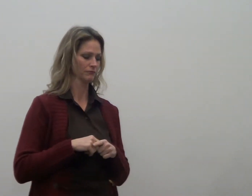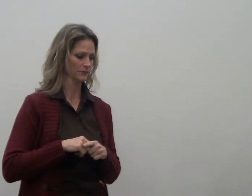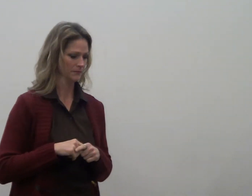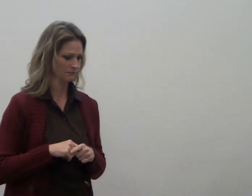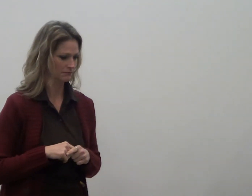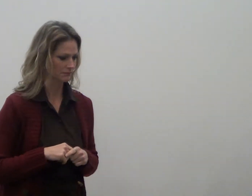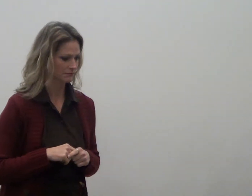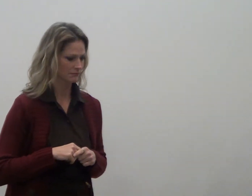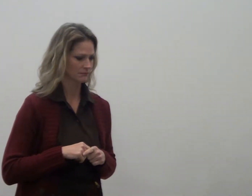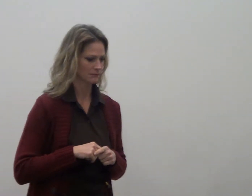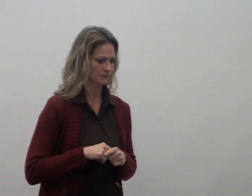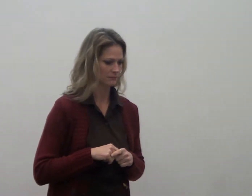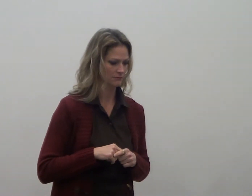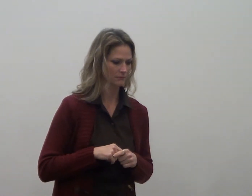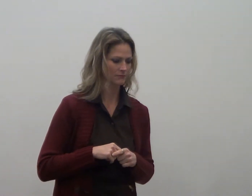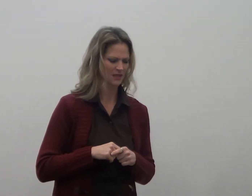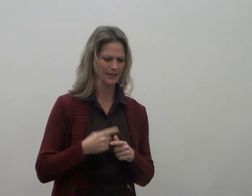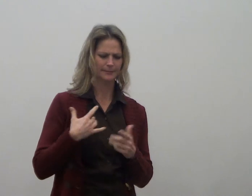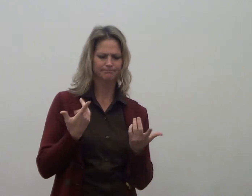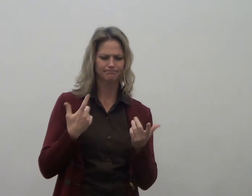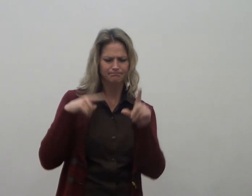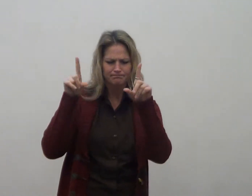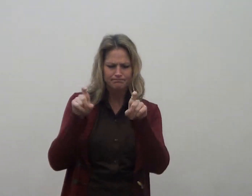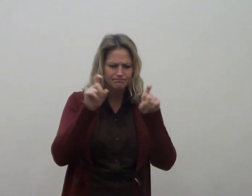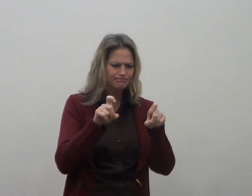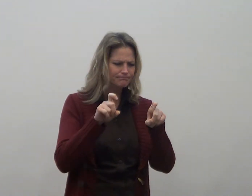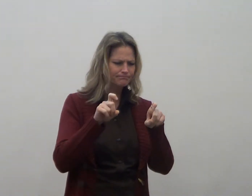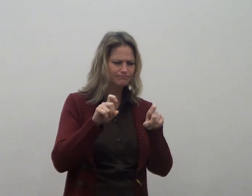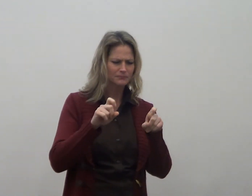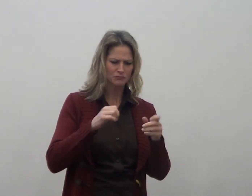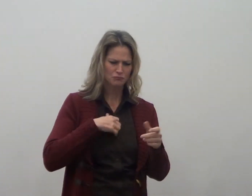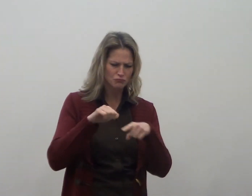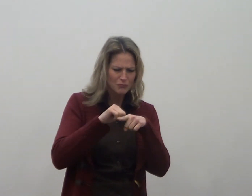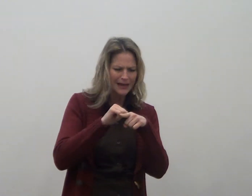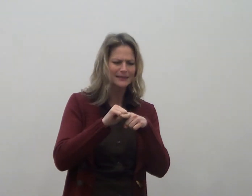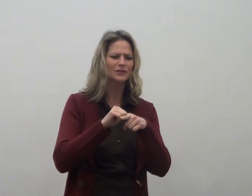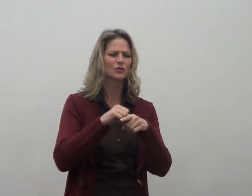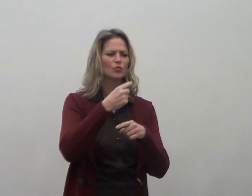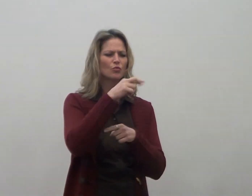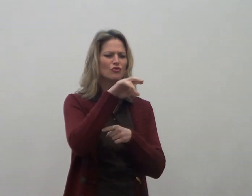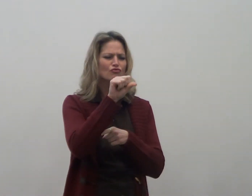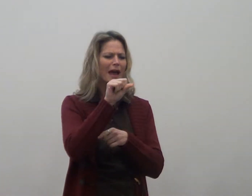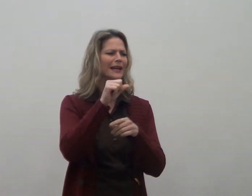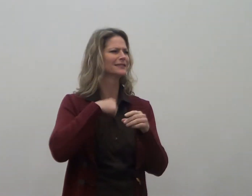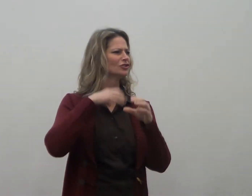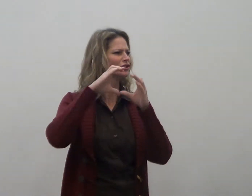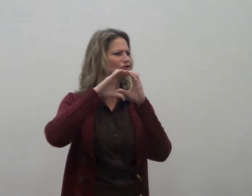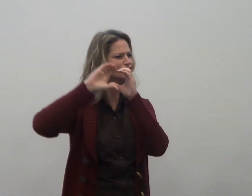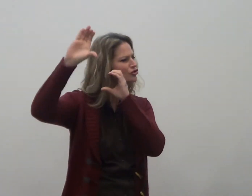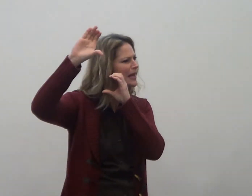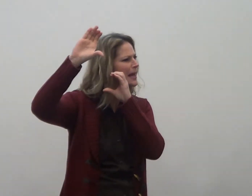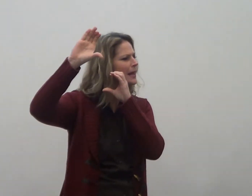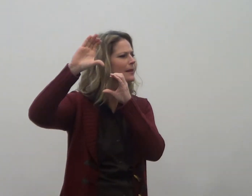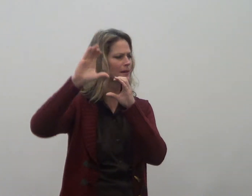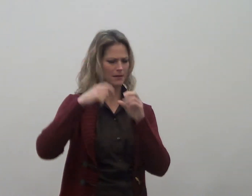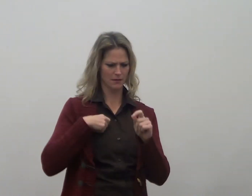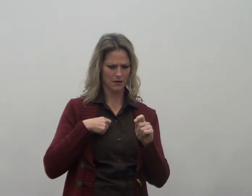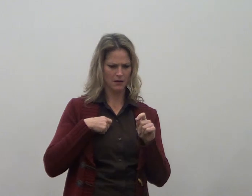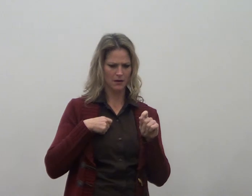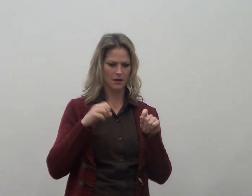kept experimenting and found with a blade of grass and a small turban shell, able to put a cochlear implant in the